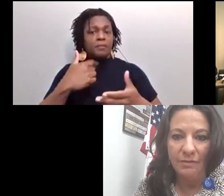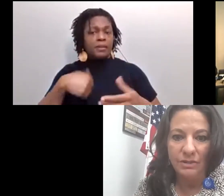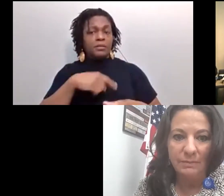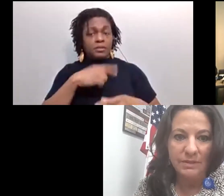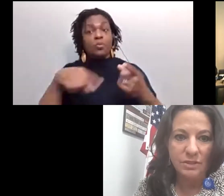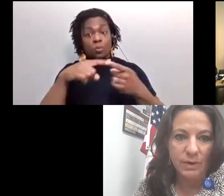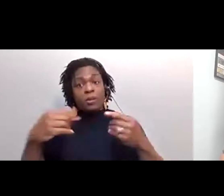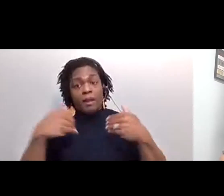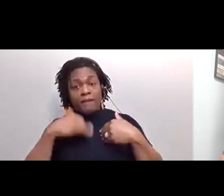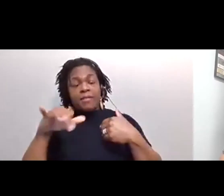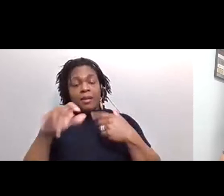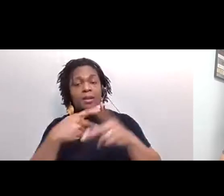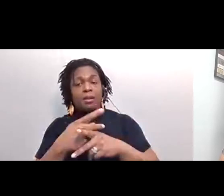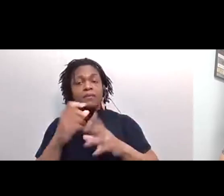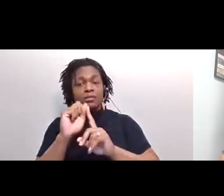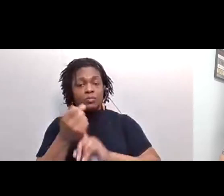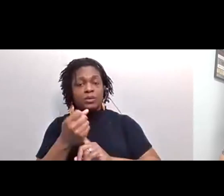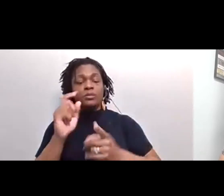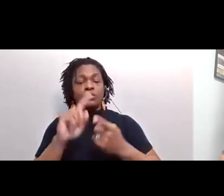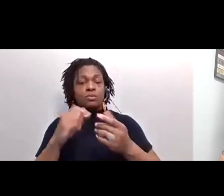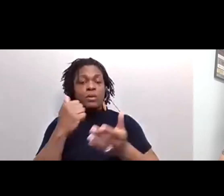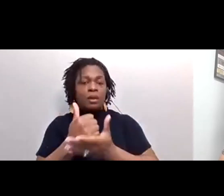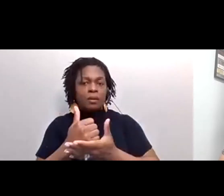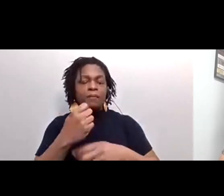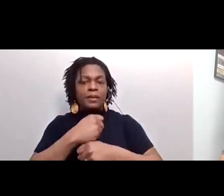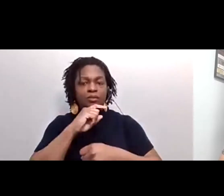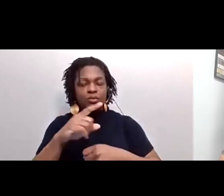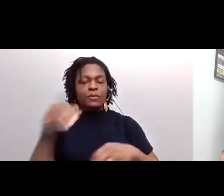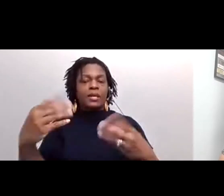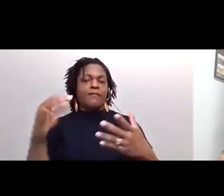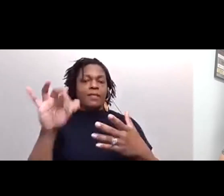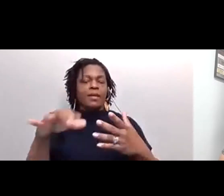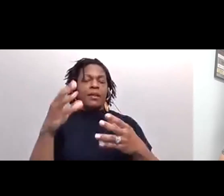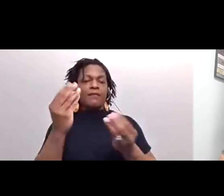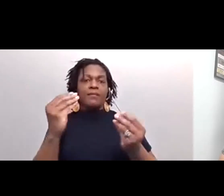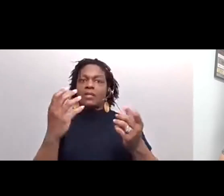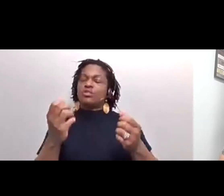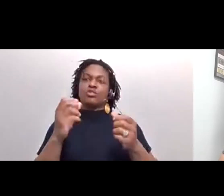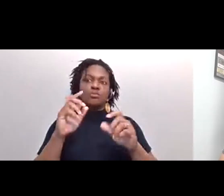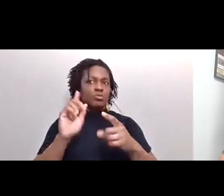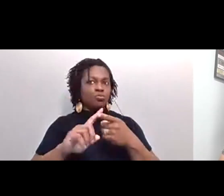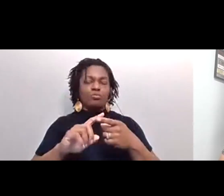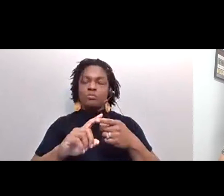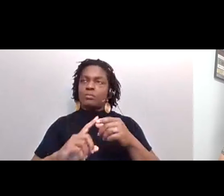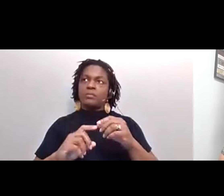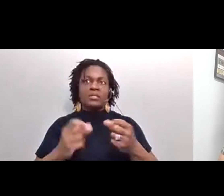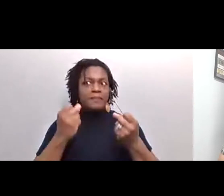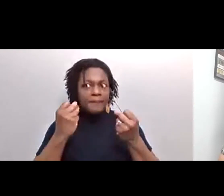whenever we have those type of situations, to help to make sure we're disseminating that information to as many people as possible.